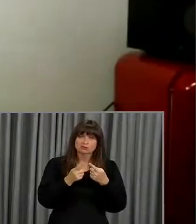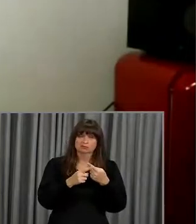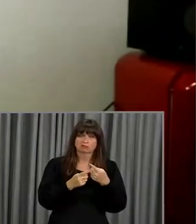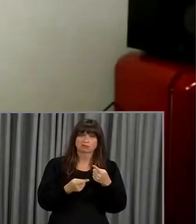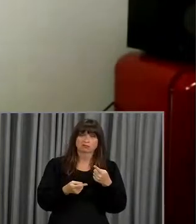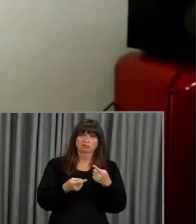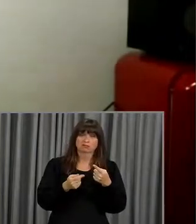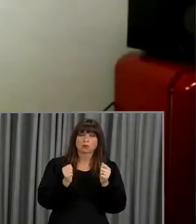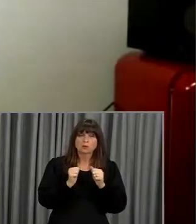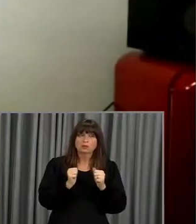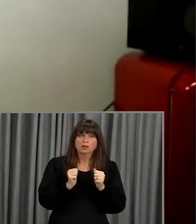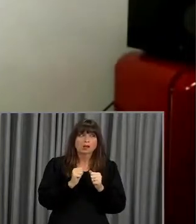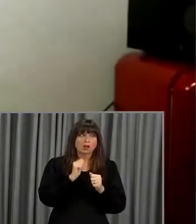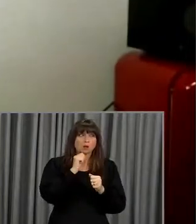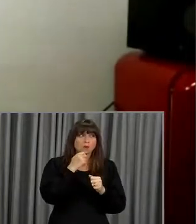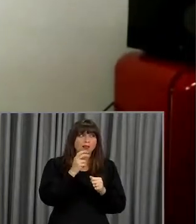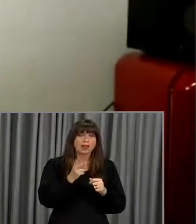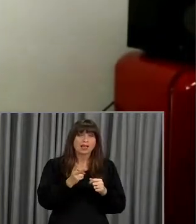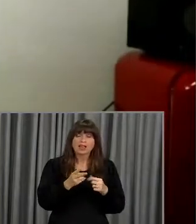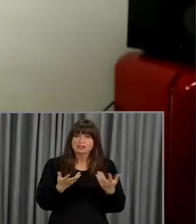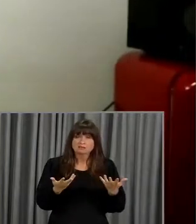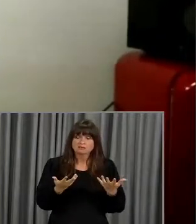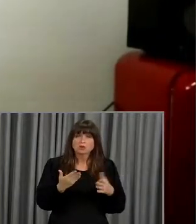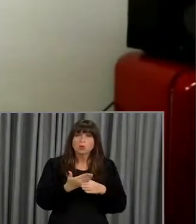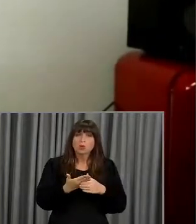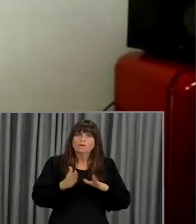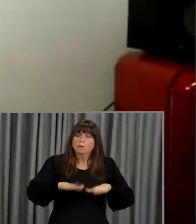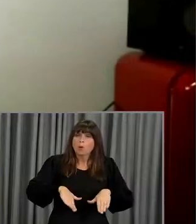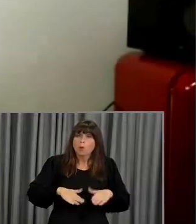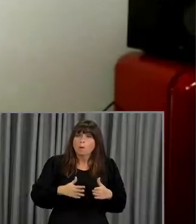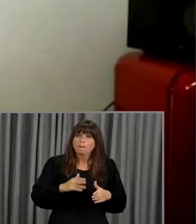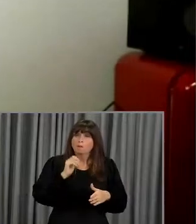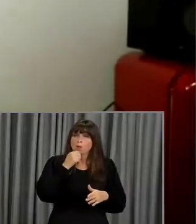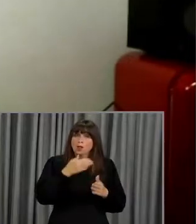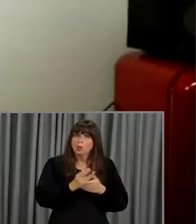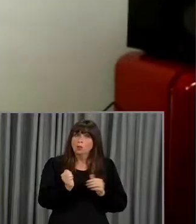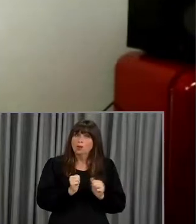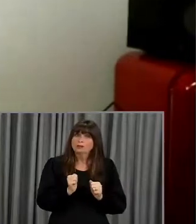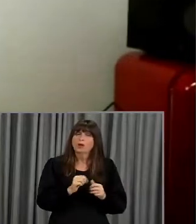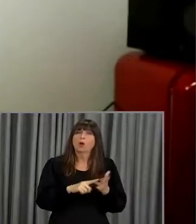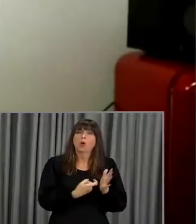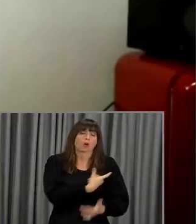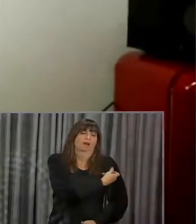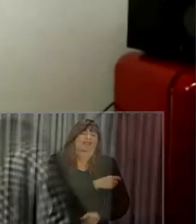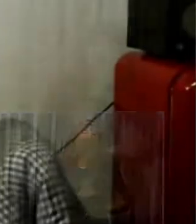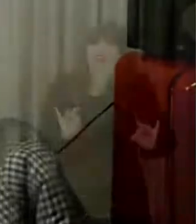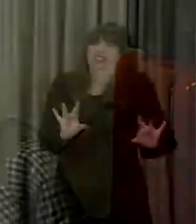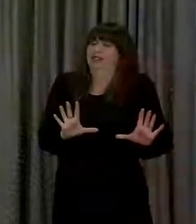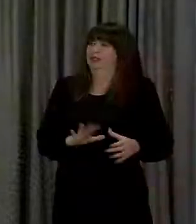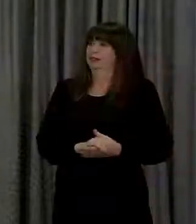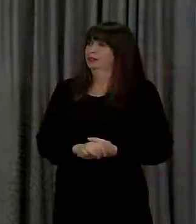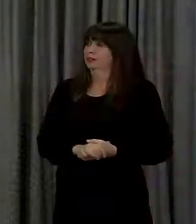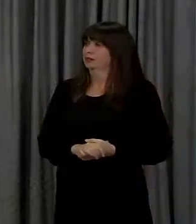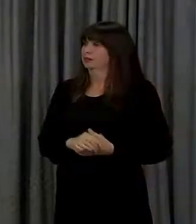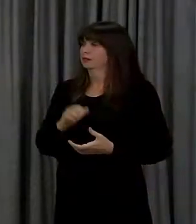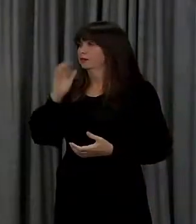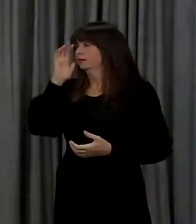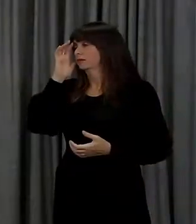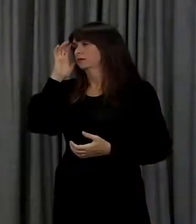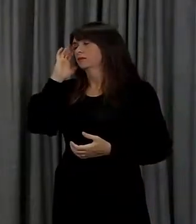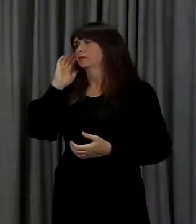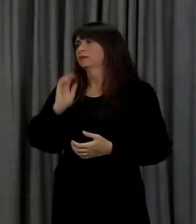to meter distracting rules, or working from home to help with the COVID numbers this winter?